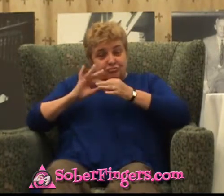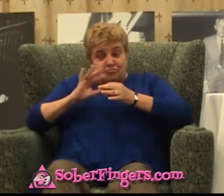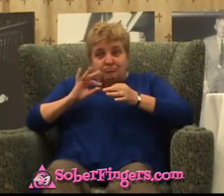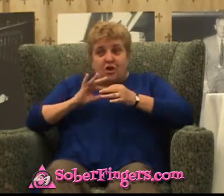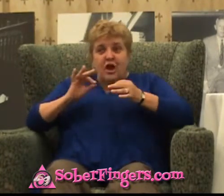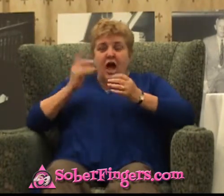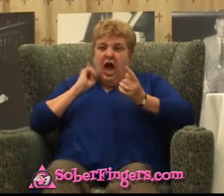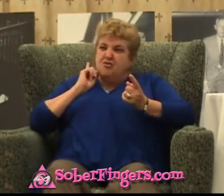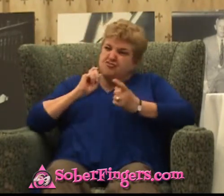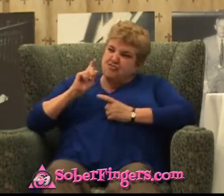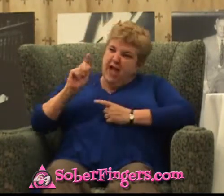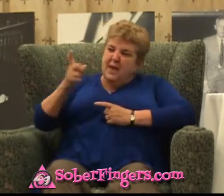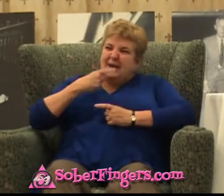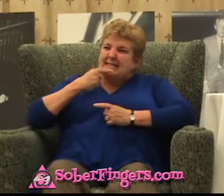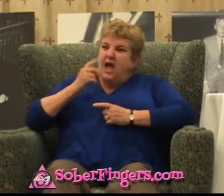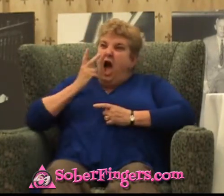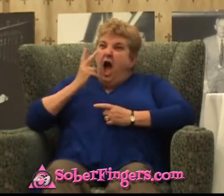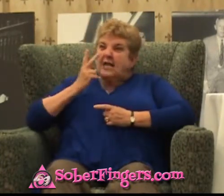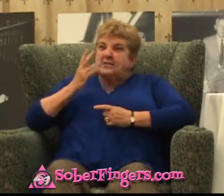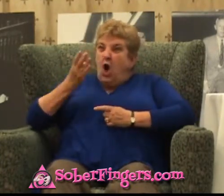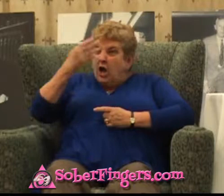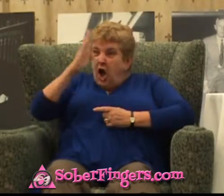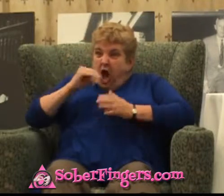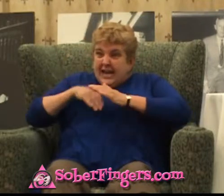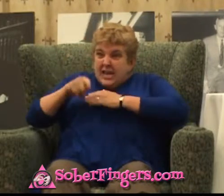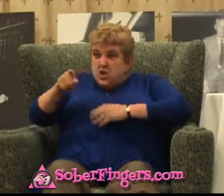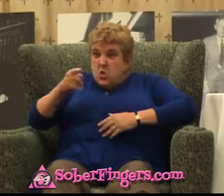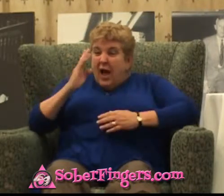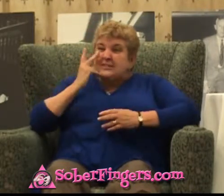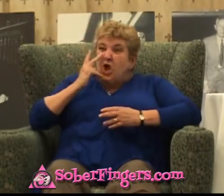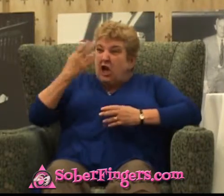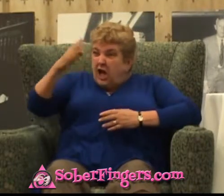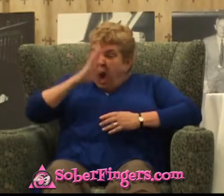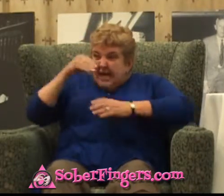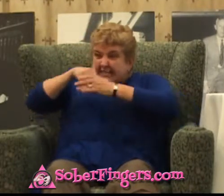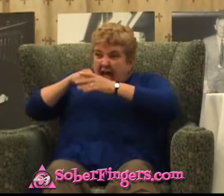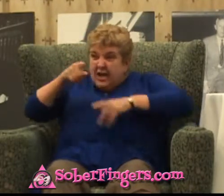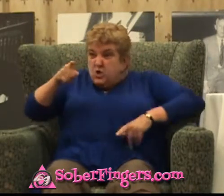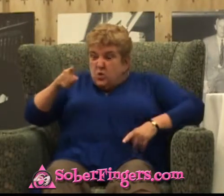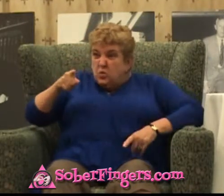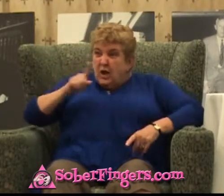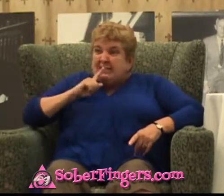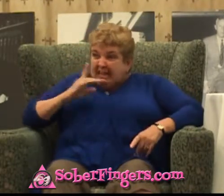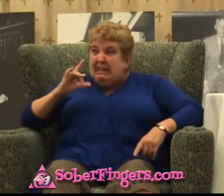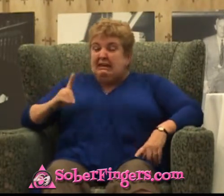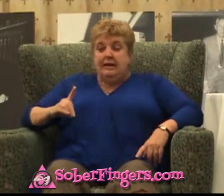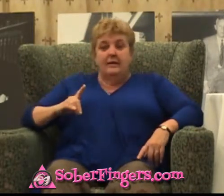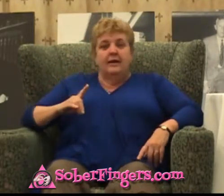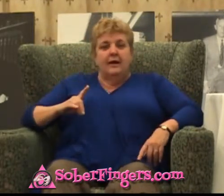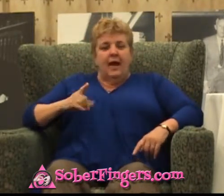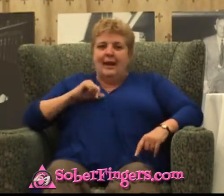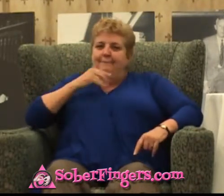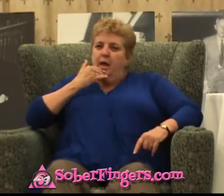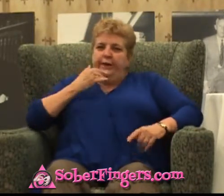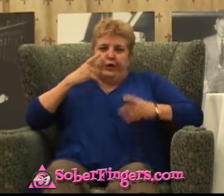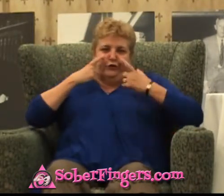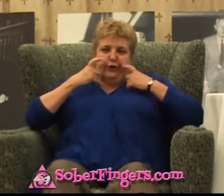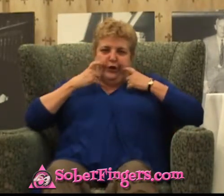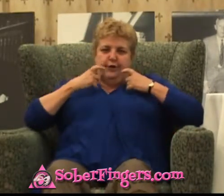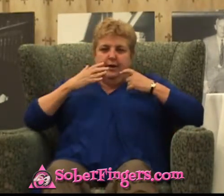I saw God in you. I saw God in you. And I'll tell you what, I'm not a good crier. I'm one of those girls my son calls a hyena crier